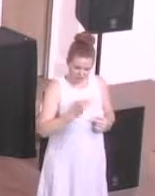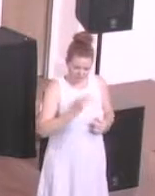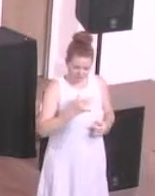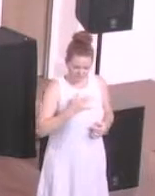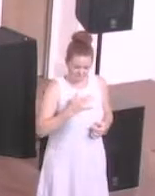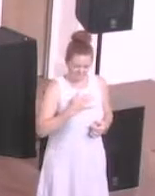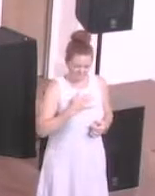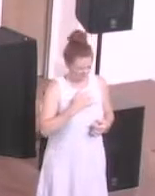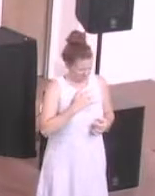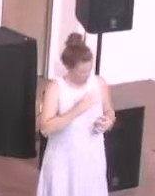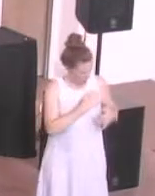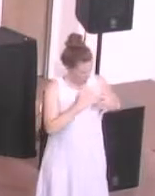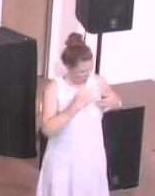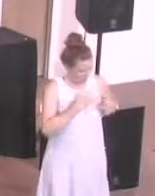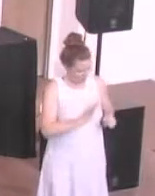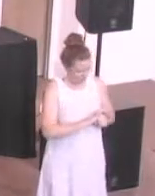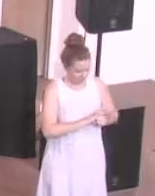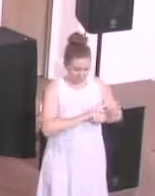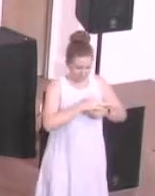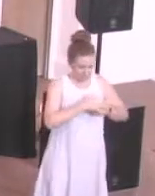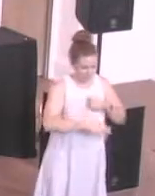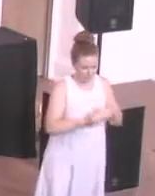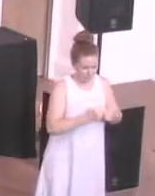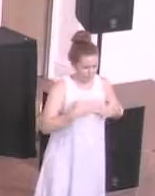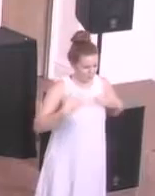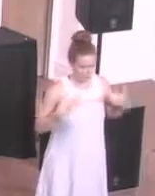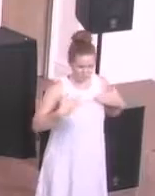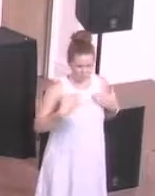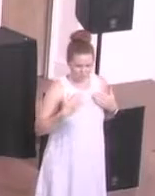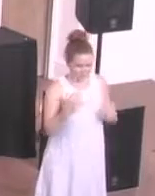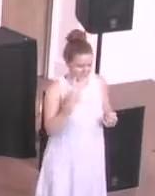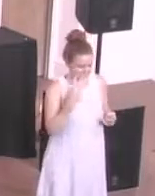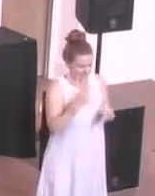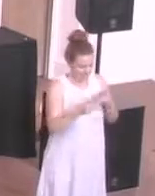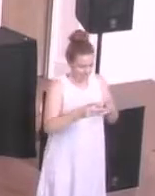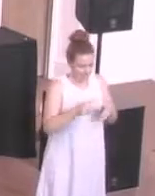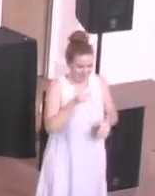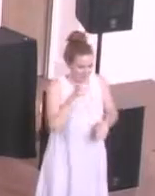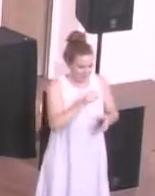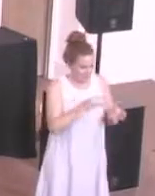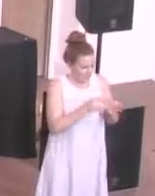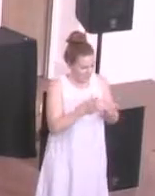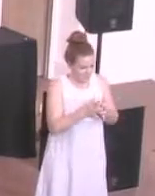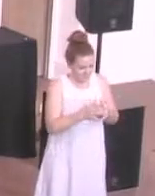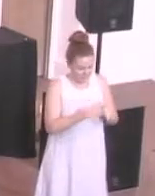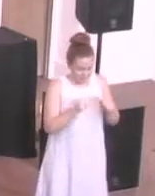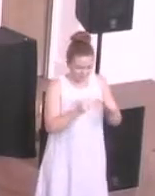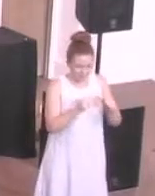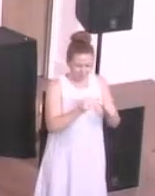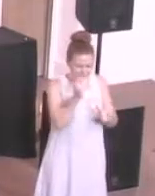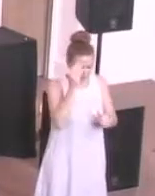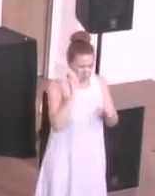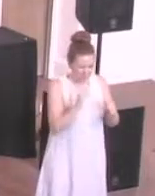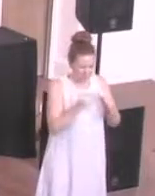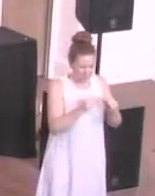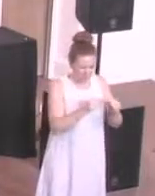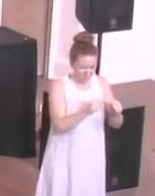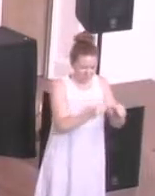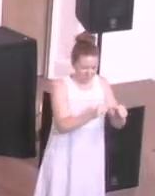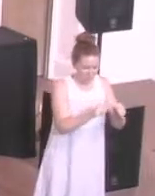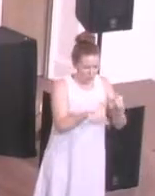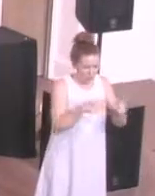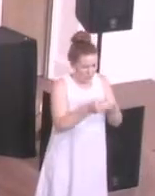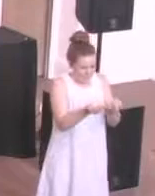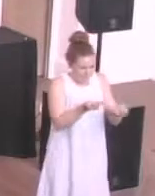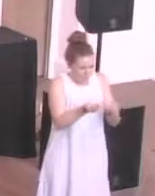heart with joy to see this church filled with Jesus loving people, and it keeps me inspired and keeps me trucking. You know, like Torch said, you know, when you're in